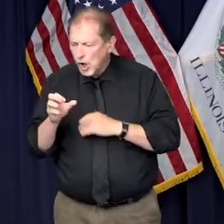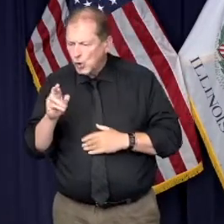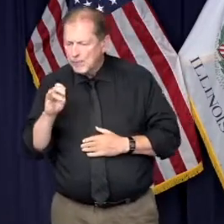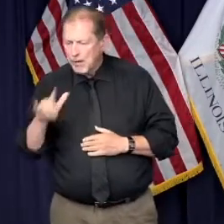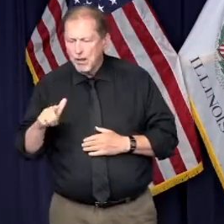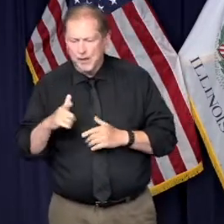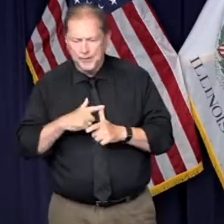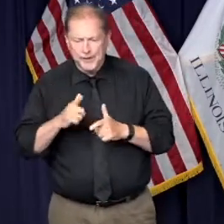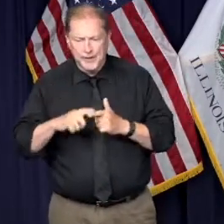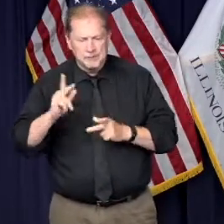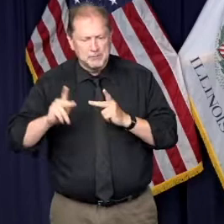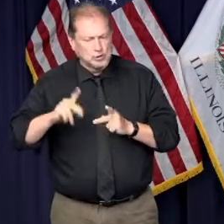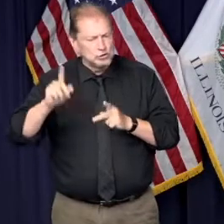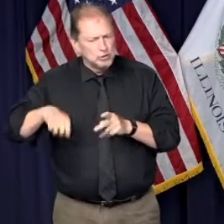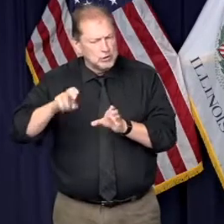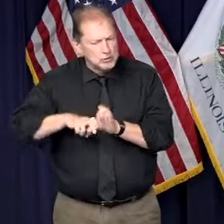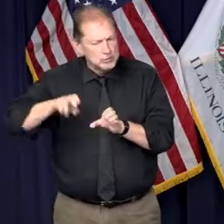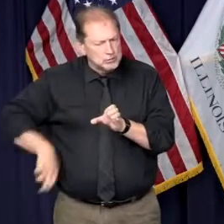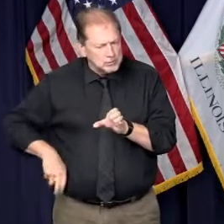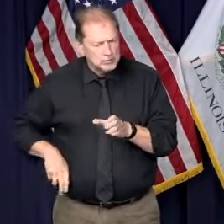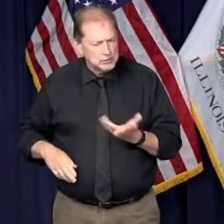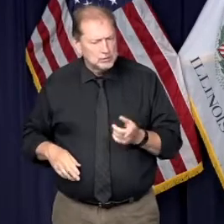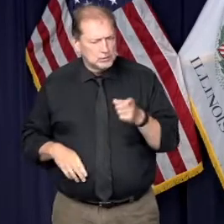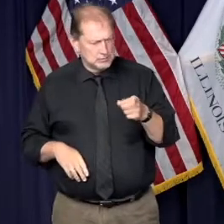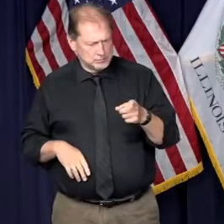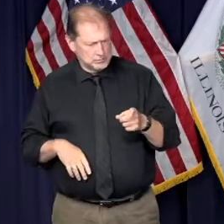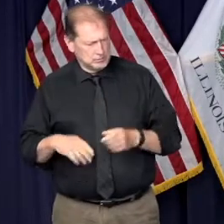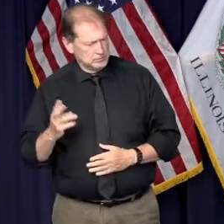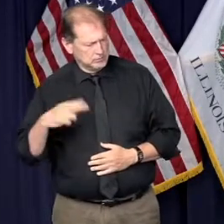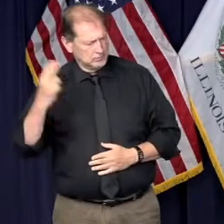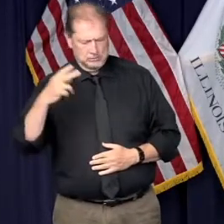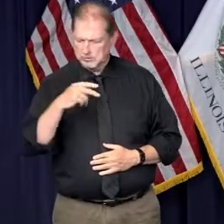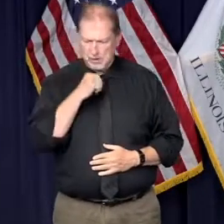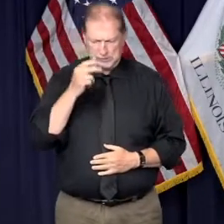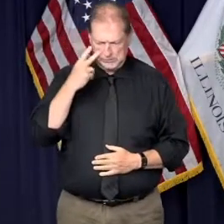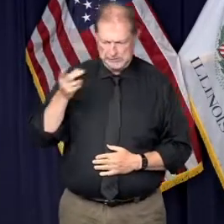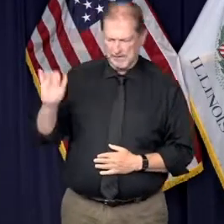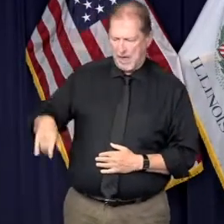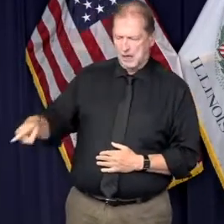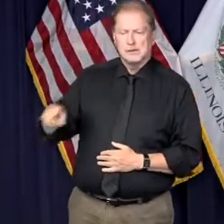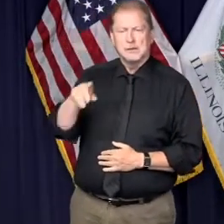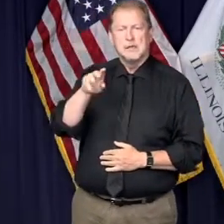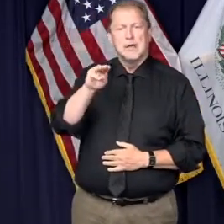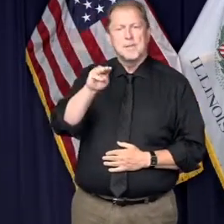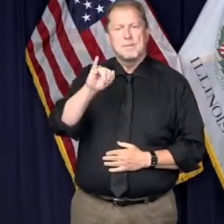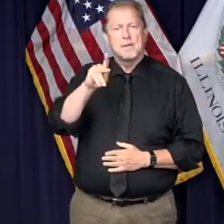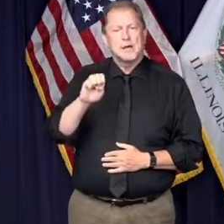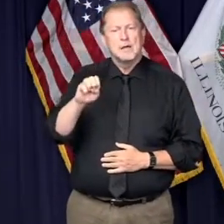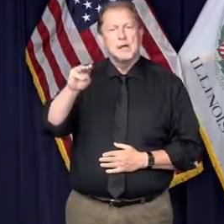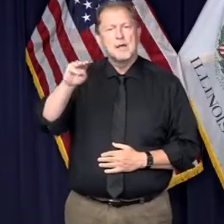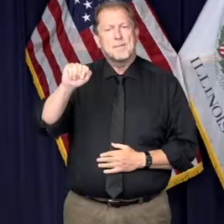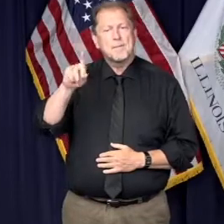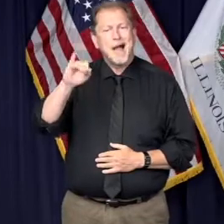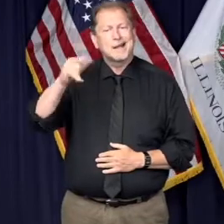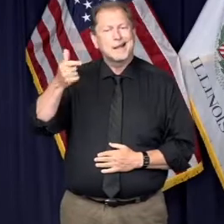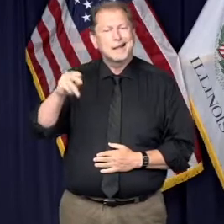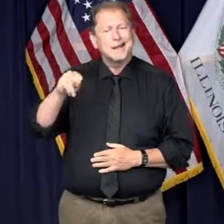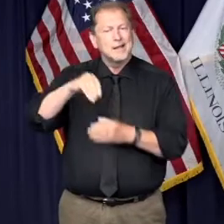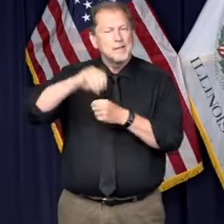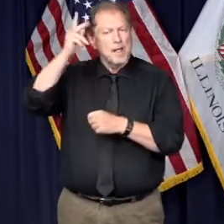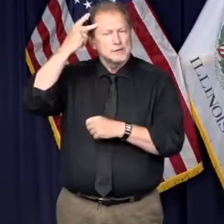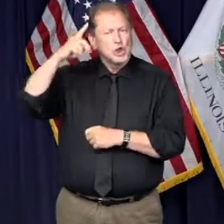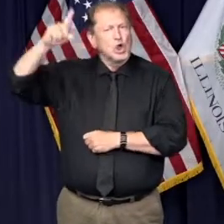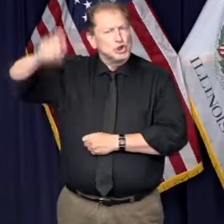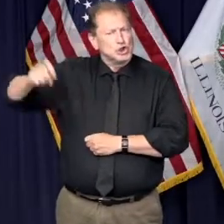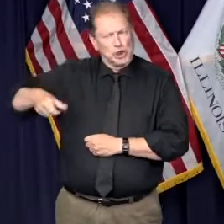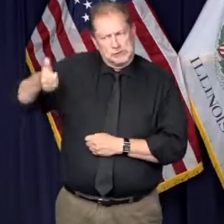step aside. Do you not see clear evidence of this with Speaker Madigan? And if not, why not? Well, I have been